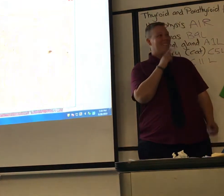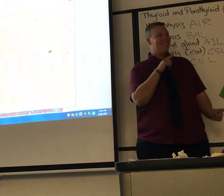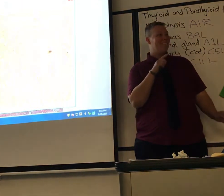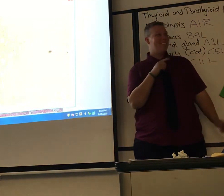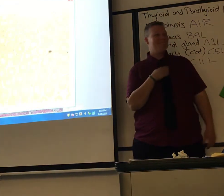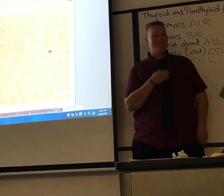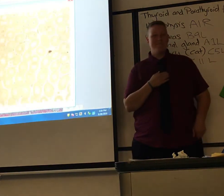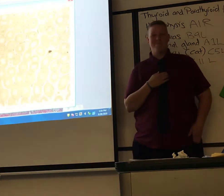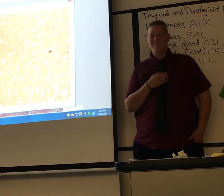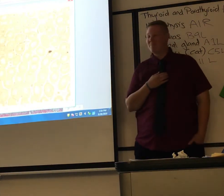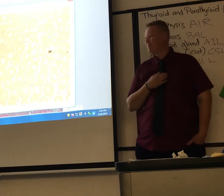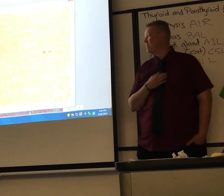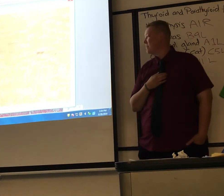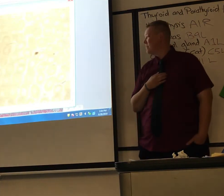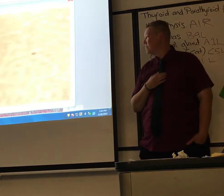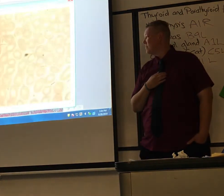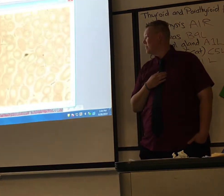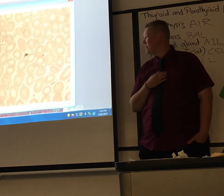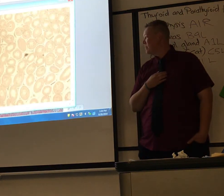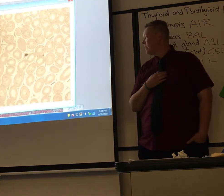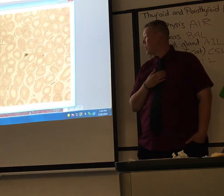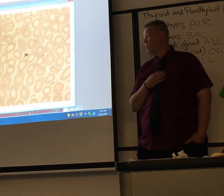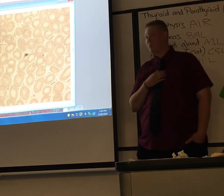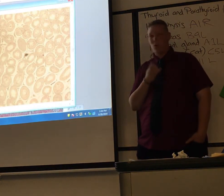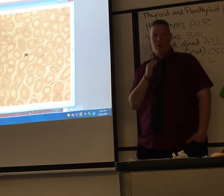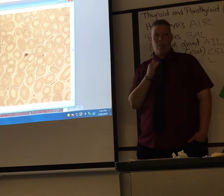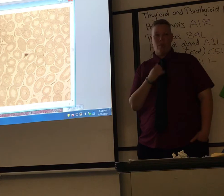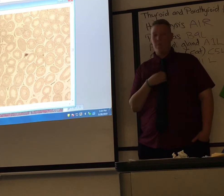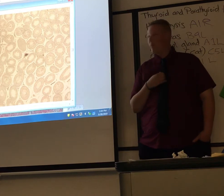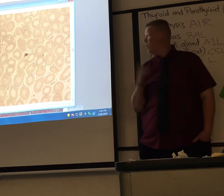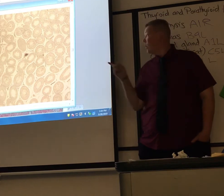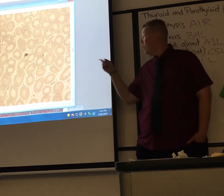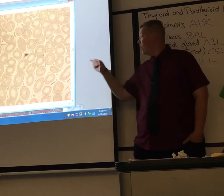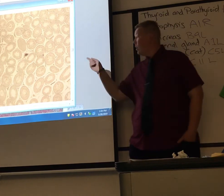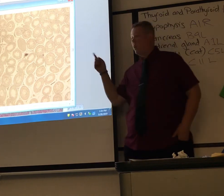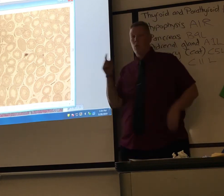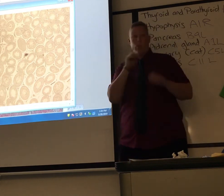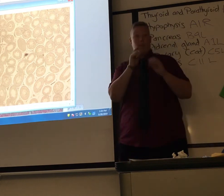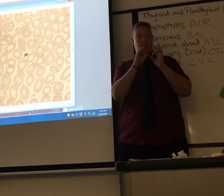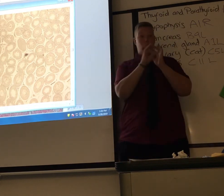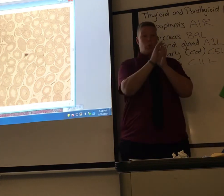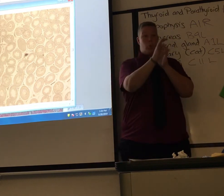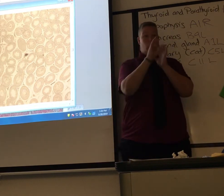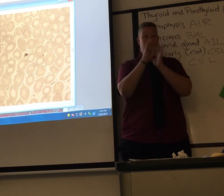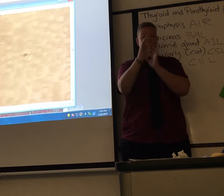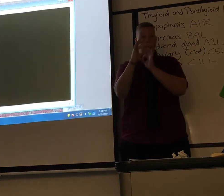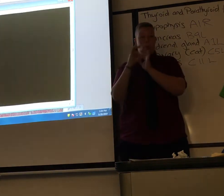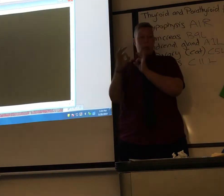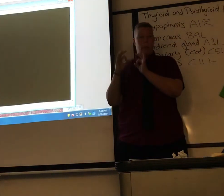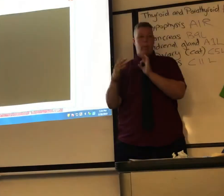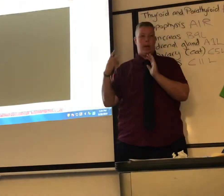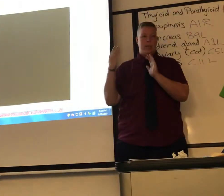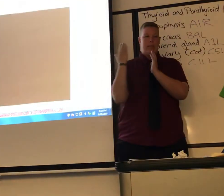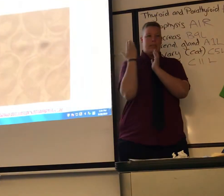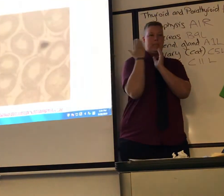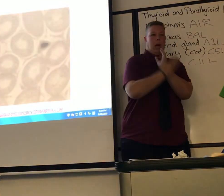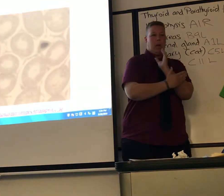So we're looking at here a bunch of cut tubes, and you can kind of see some things in the middle. Let me go closer up. That was low, this is